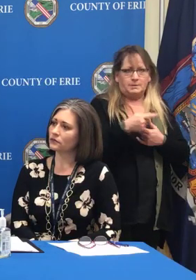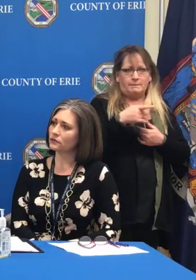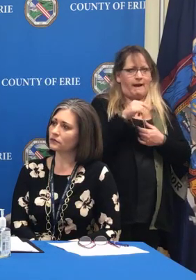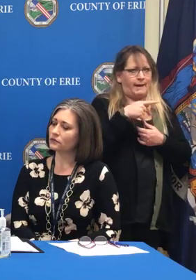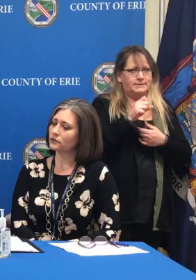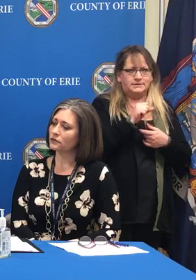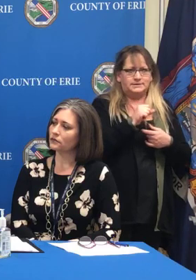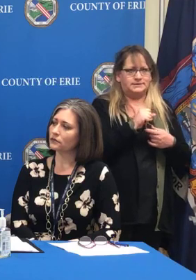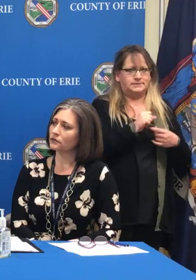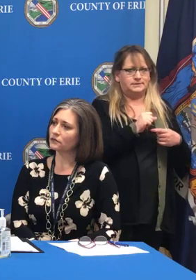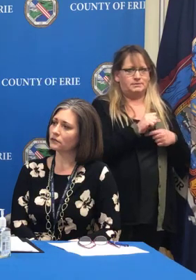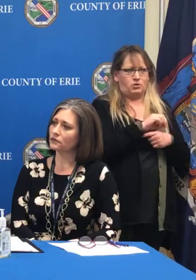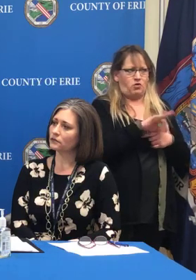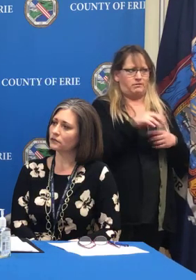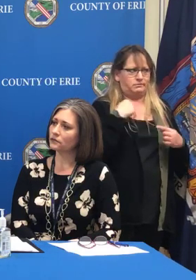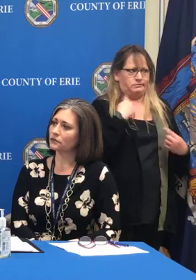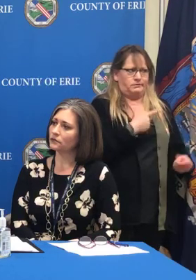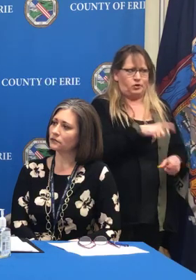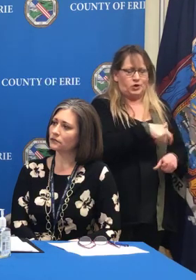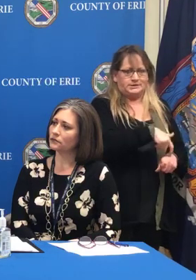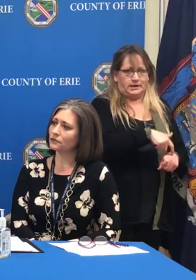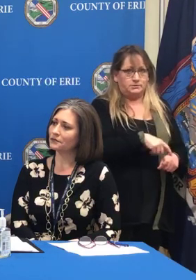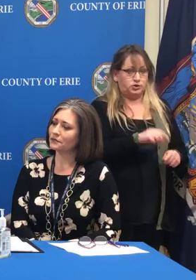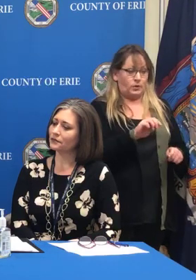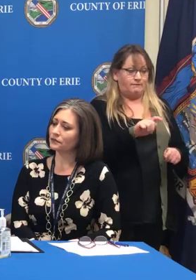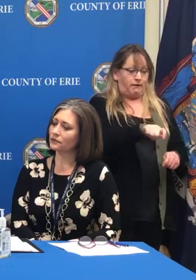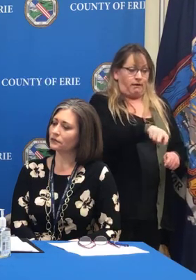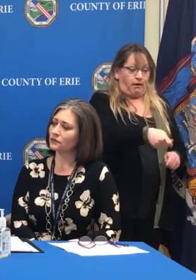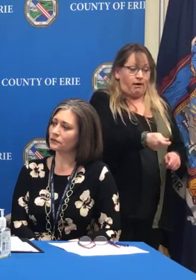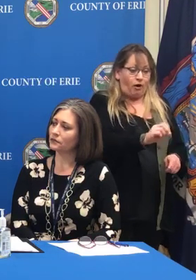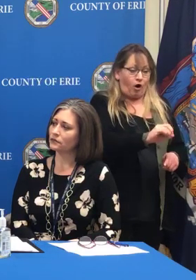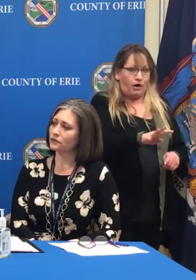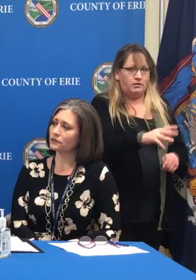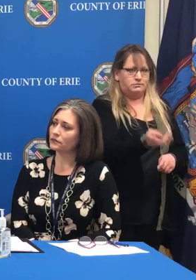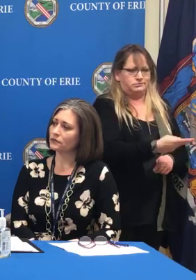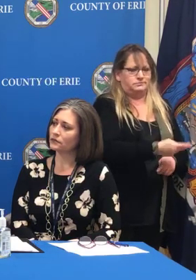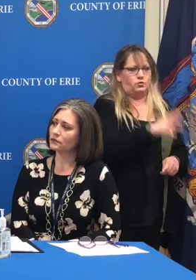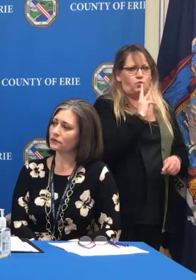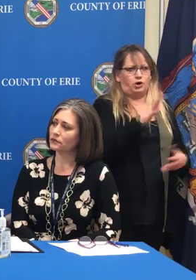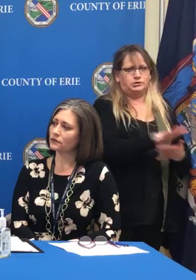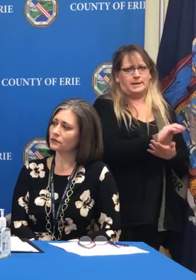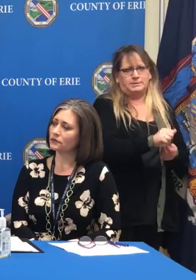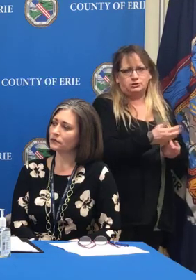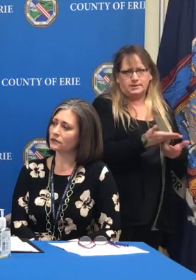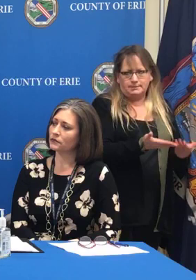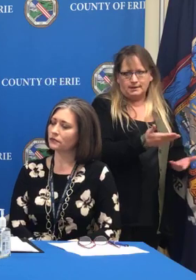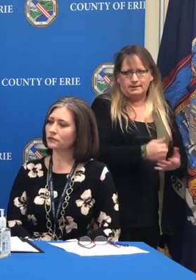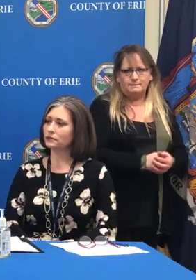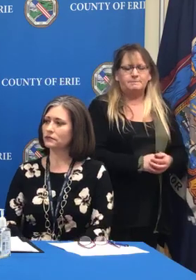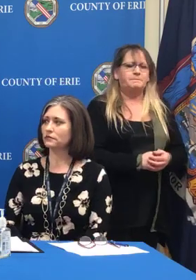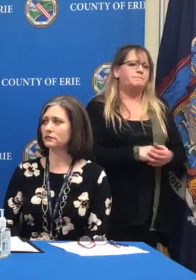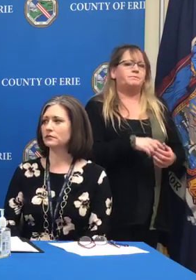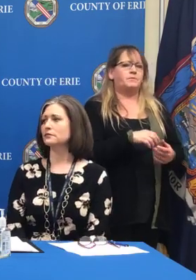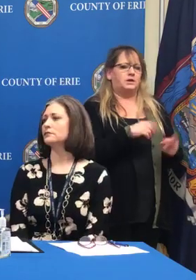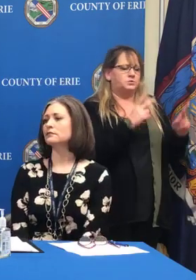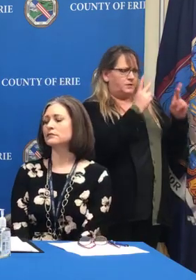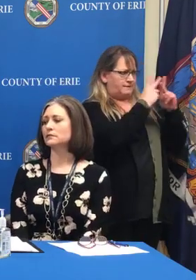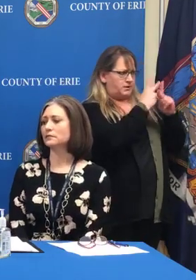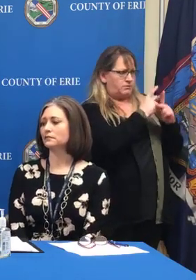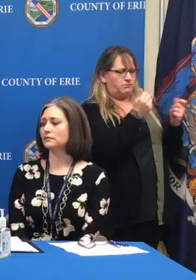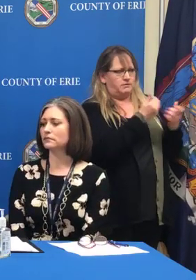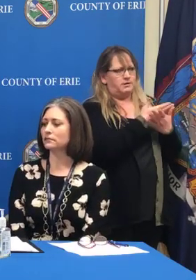on there in a long time, so what happens when you turn on the pipes? You might have water damage. So that's all being calculated